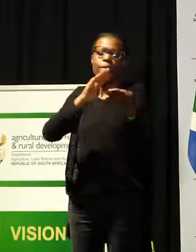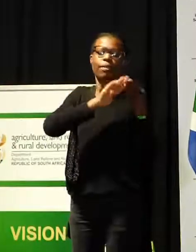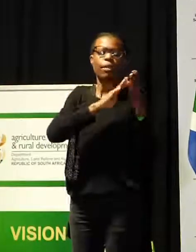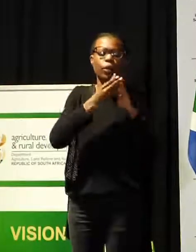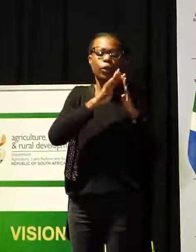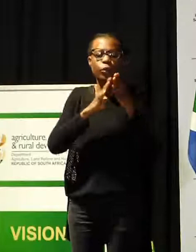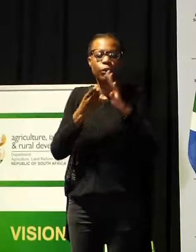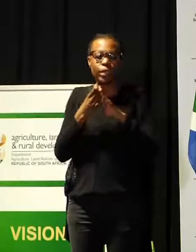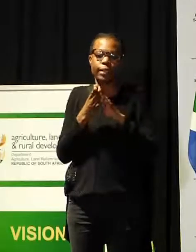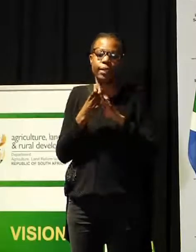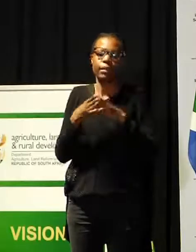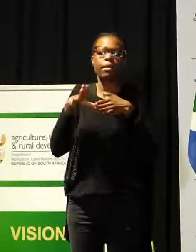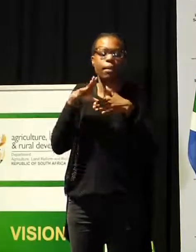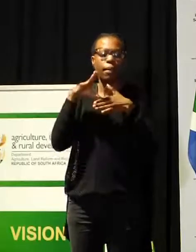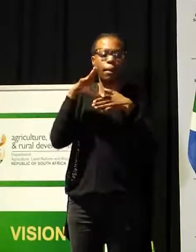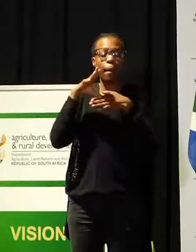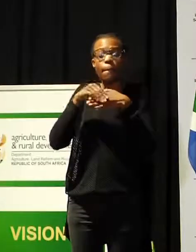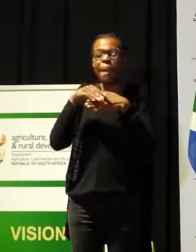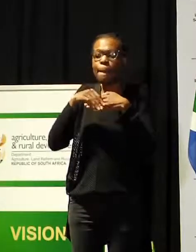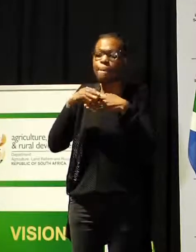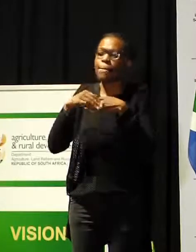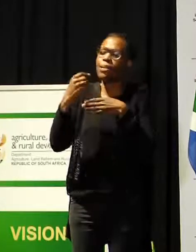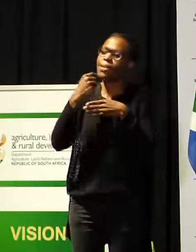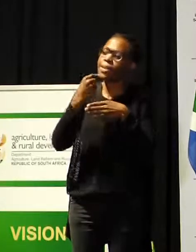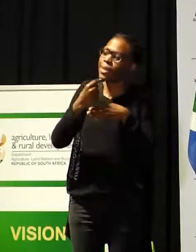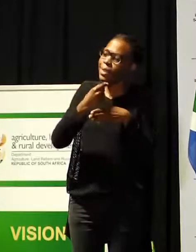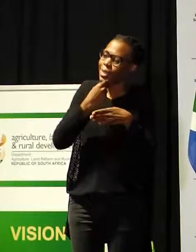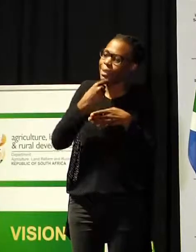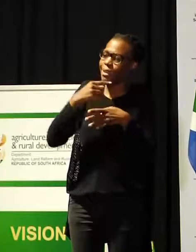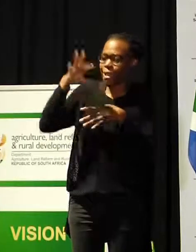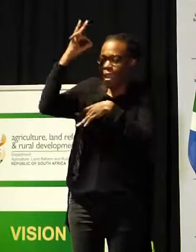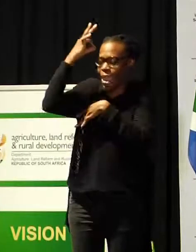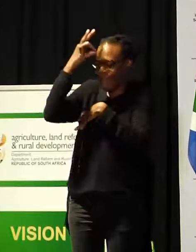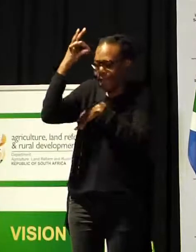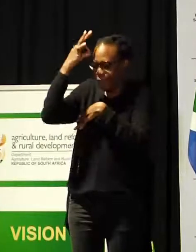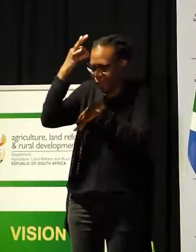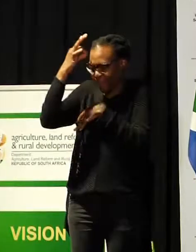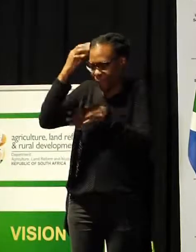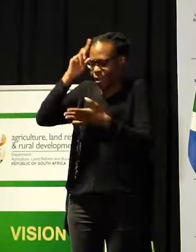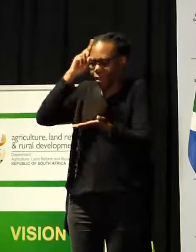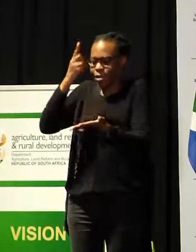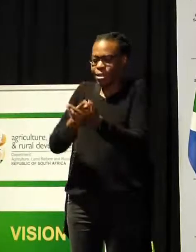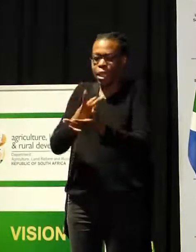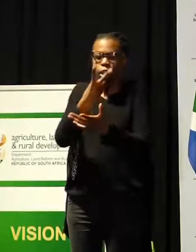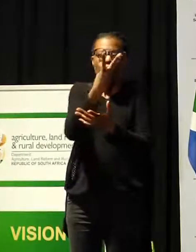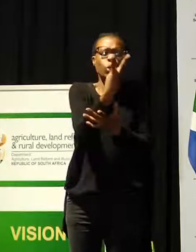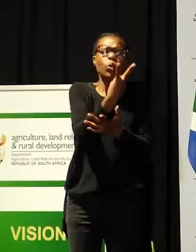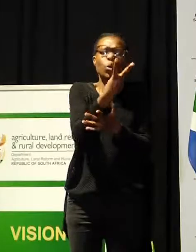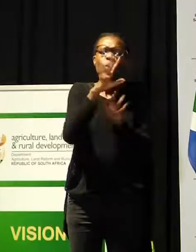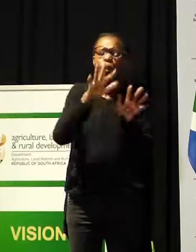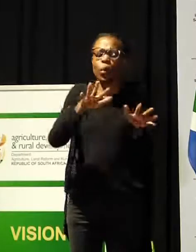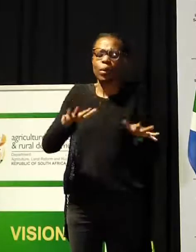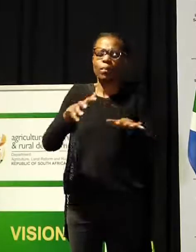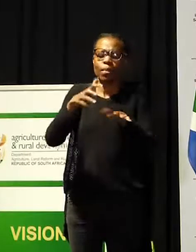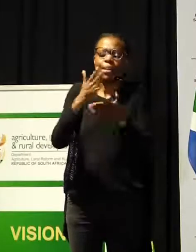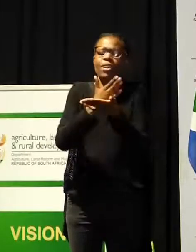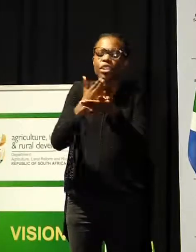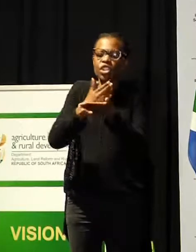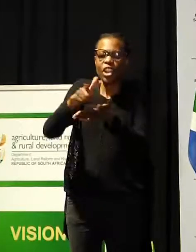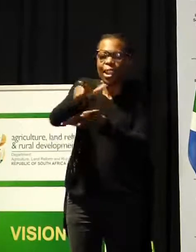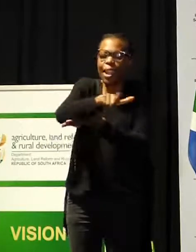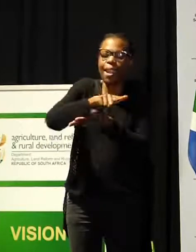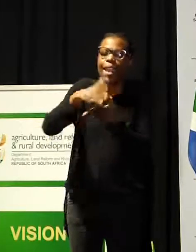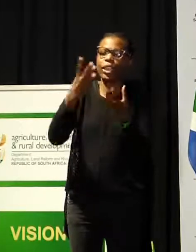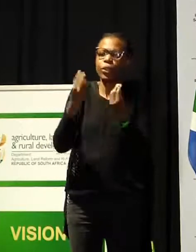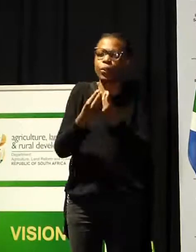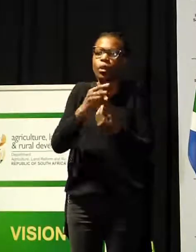also propose that the state should avoid dual ownership of land, where we've got communal ownership mixed